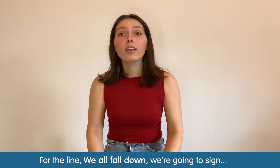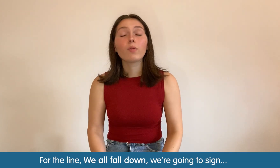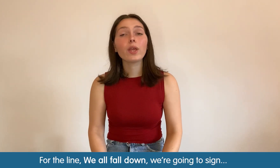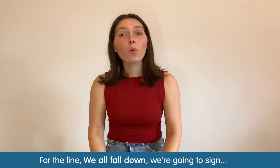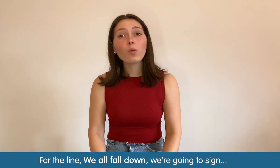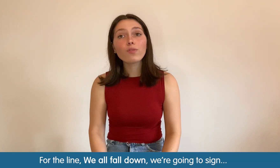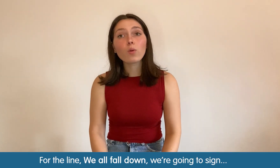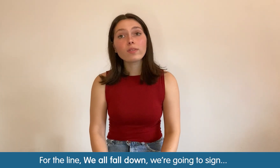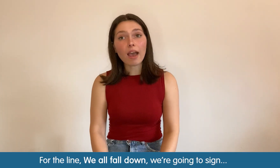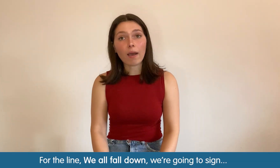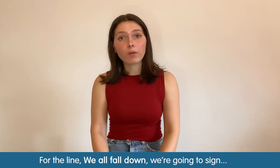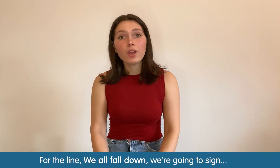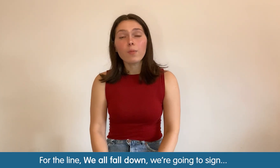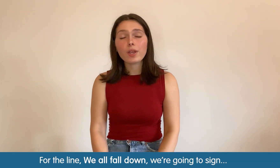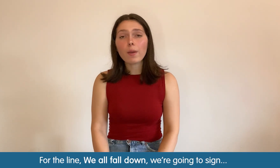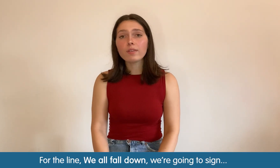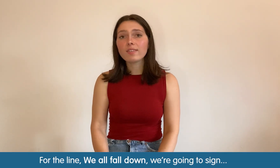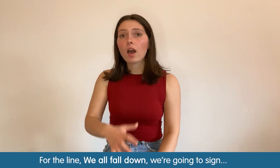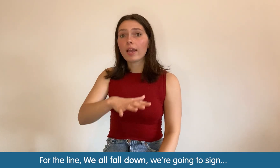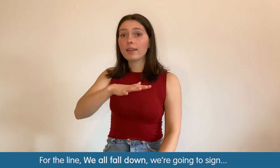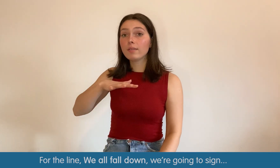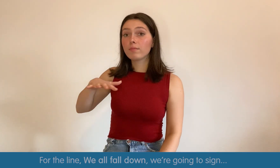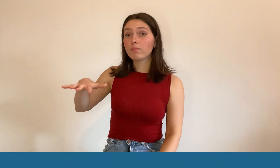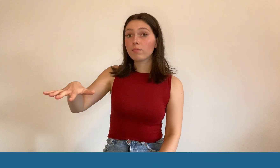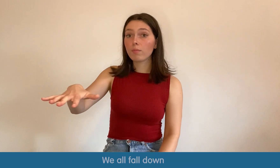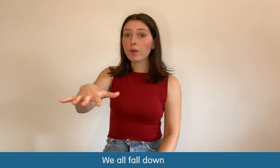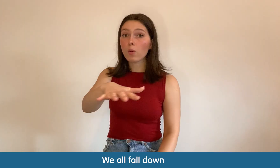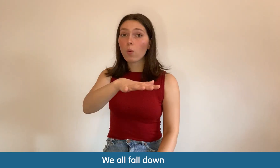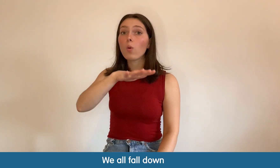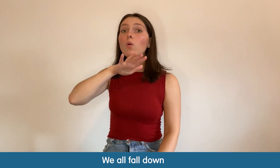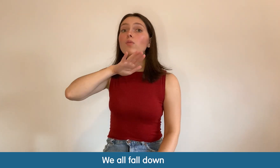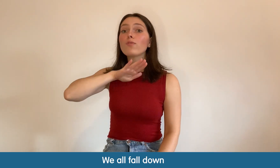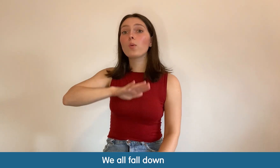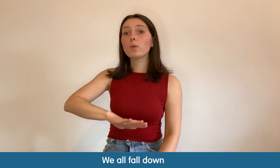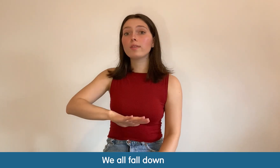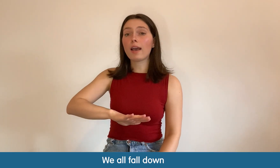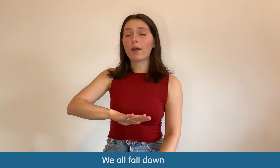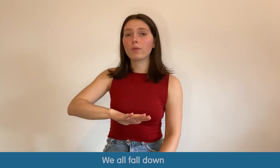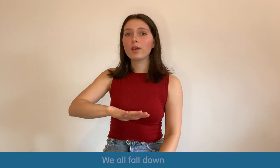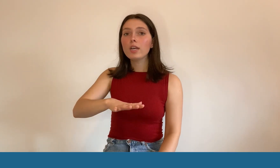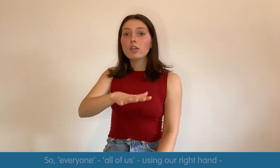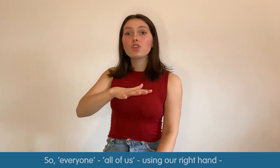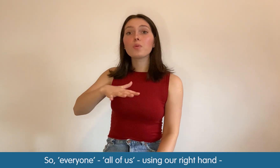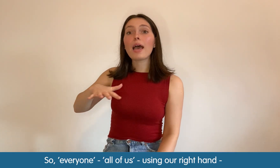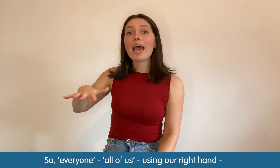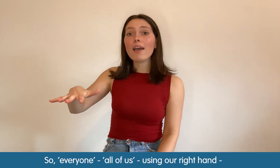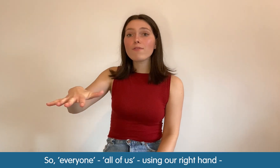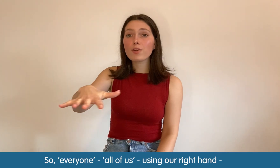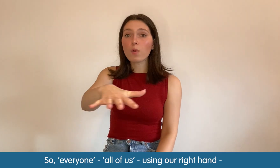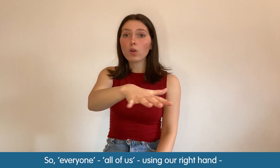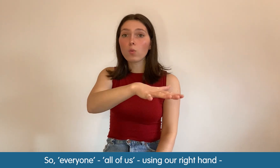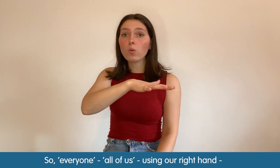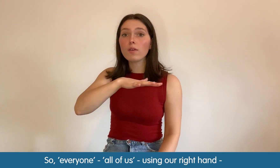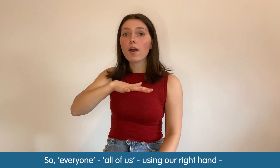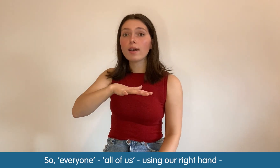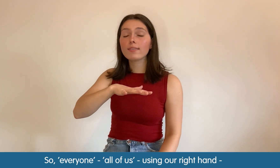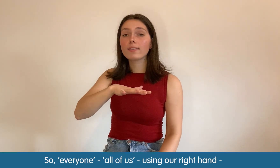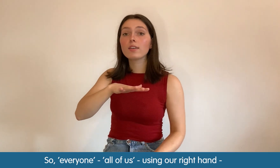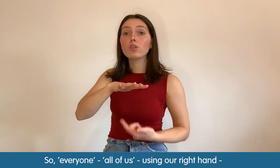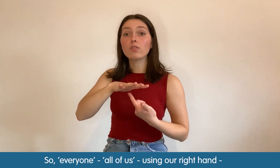we all fall down, we're going to sign we all fall down. So everyone, all of us, using our